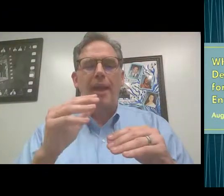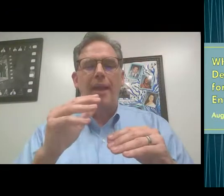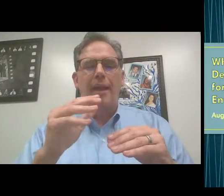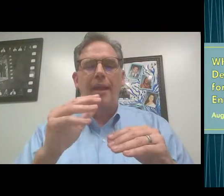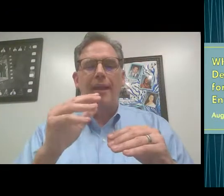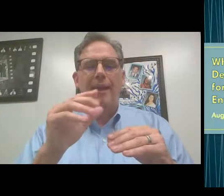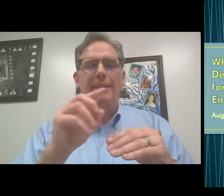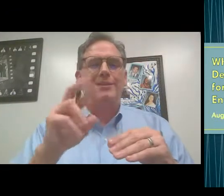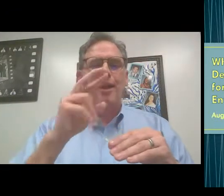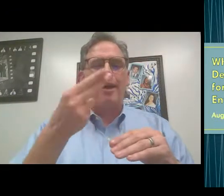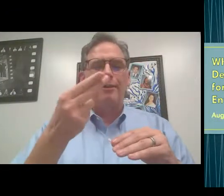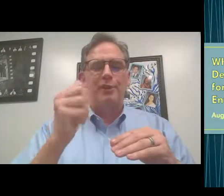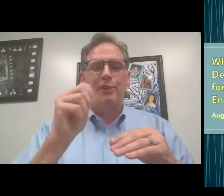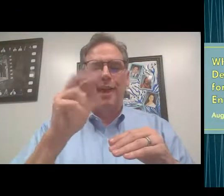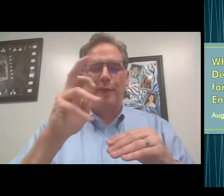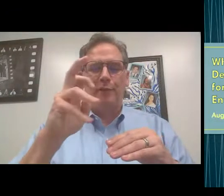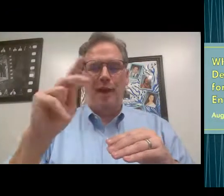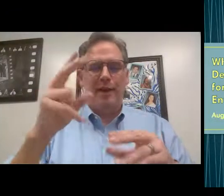tonight.